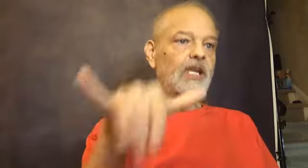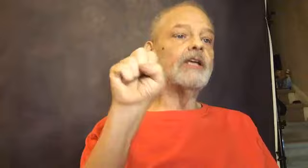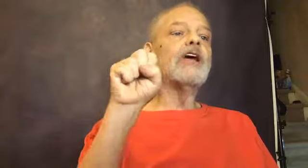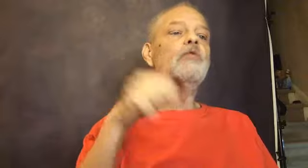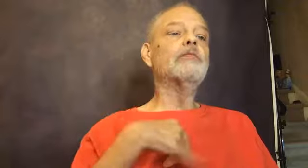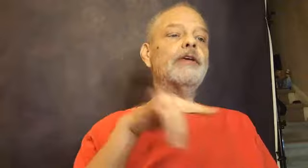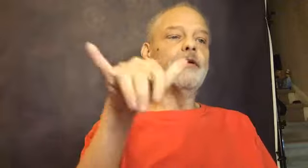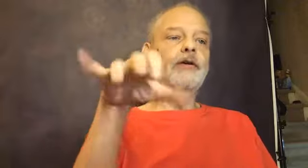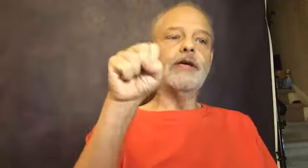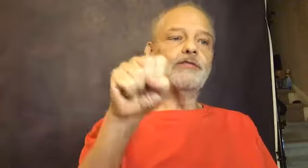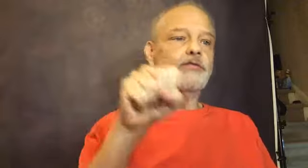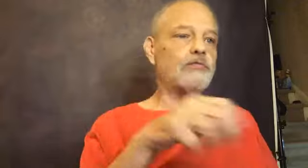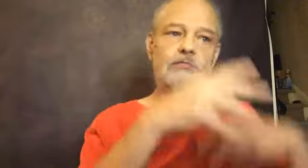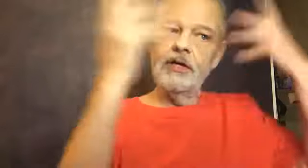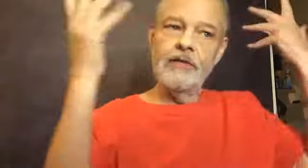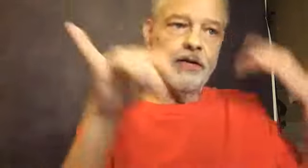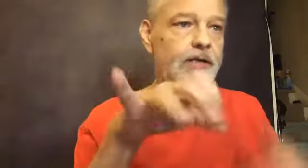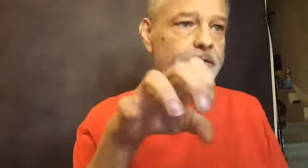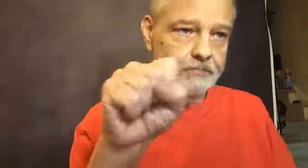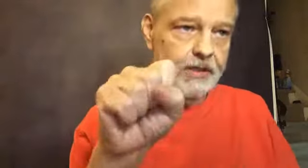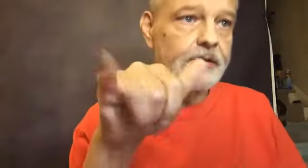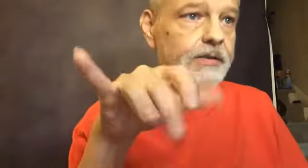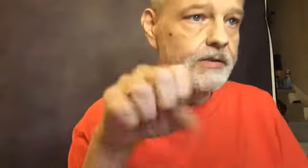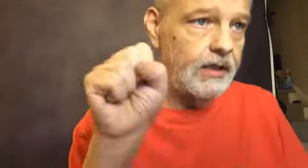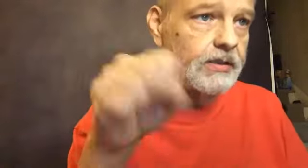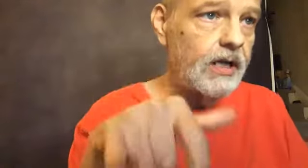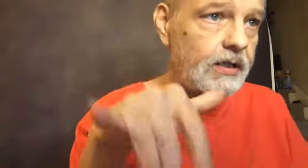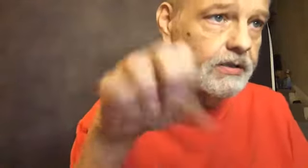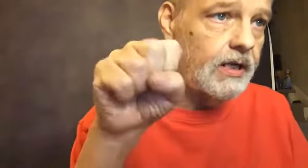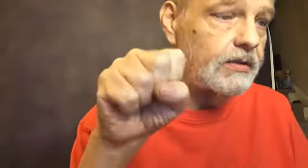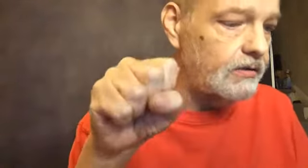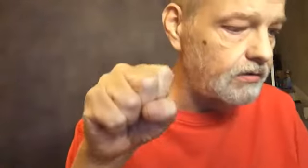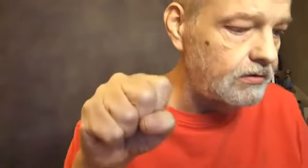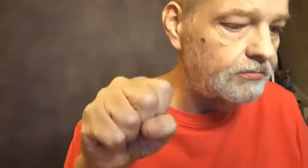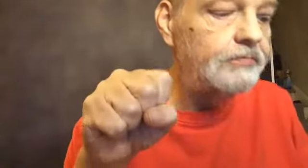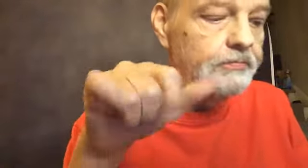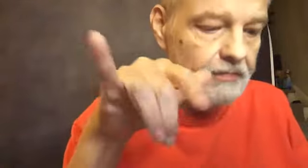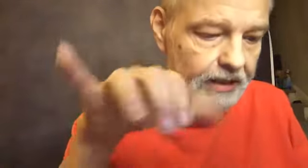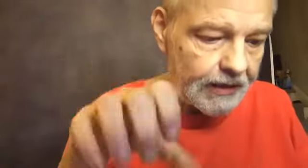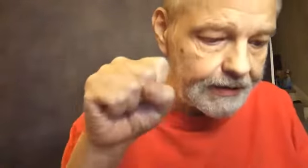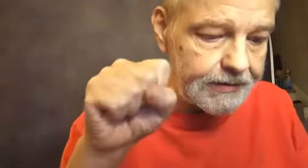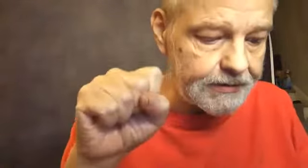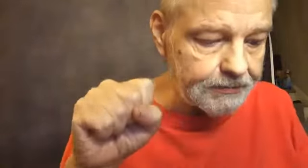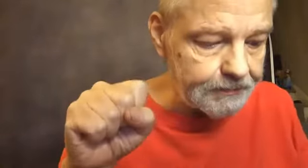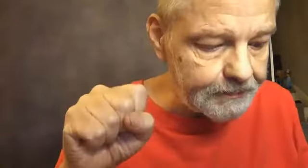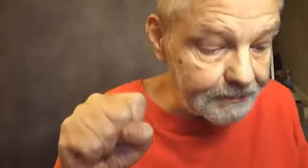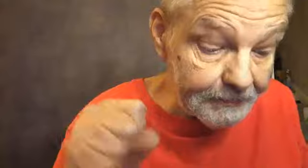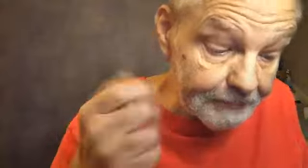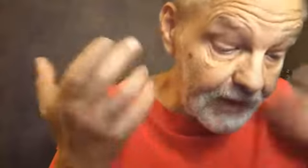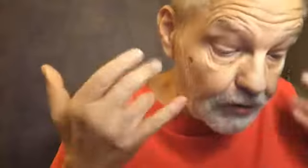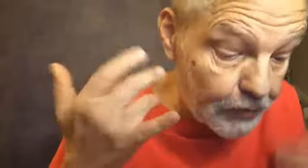yes, I will be there. Yes, or whatever. Yes, yes, yes, yes, yes, yes. I don't know